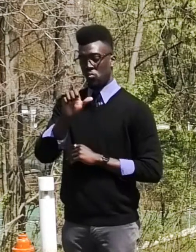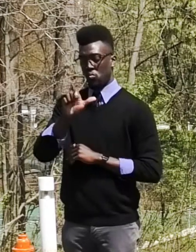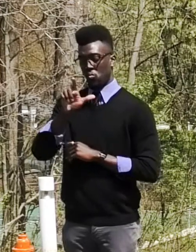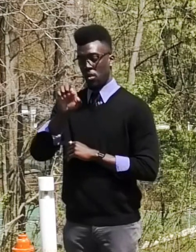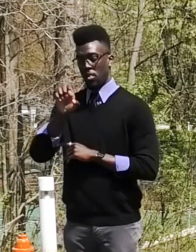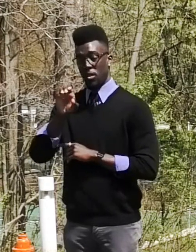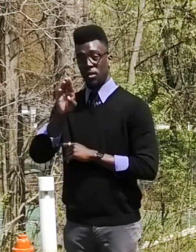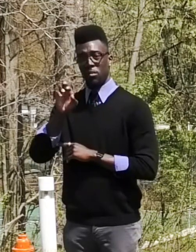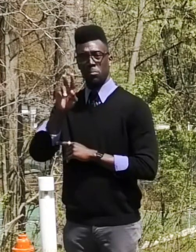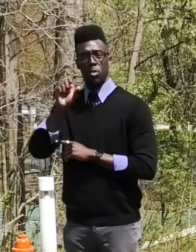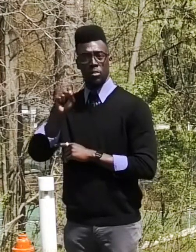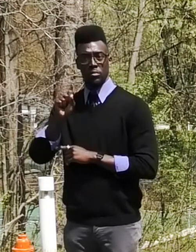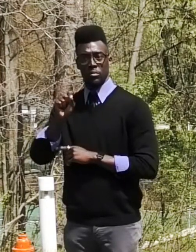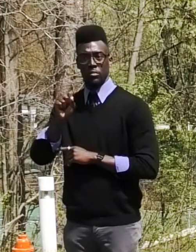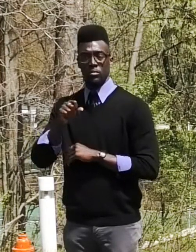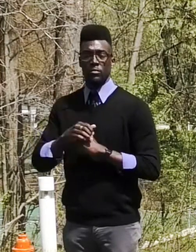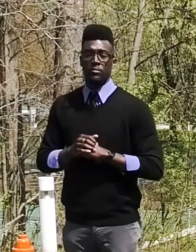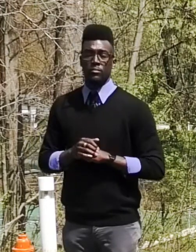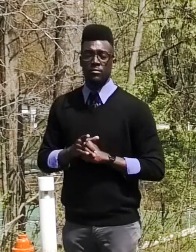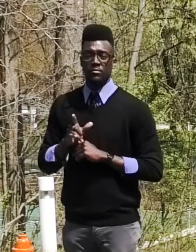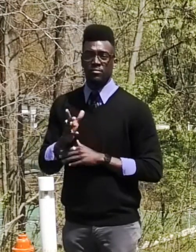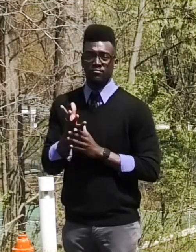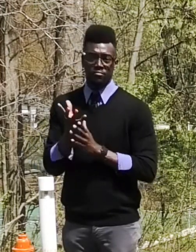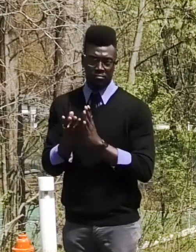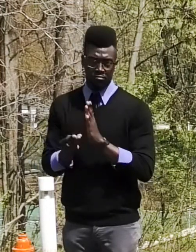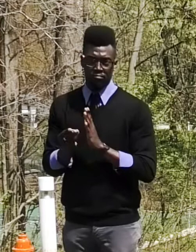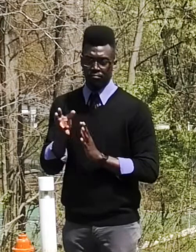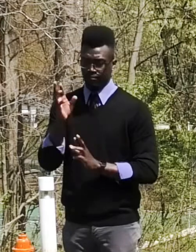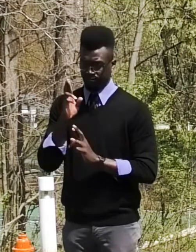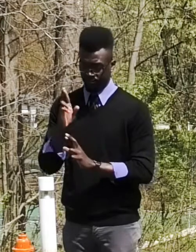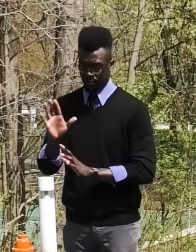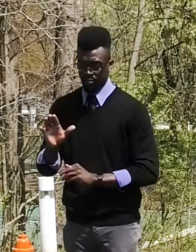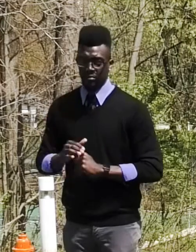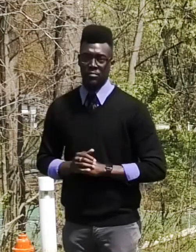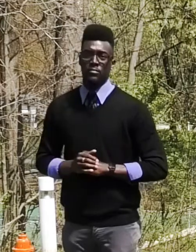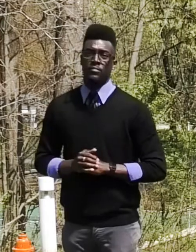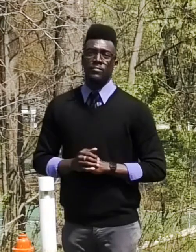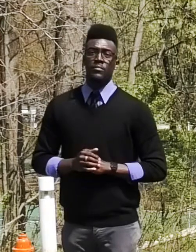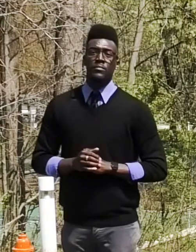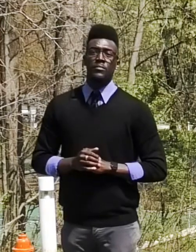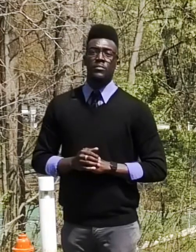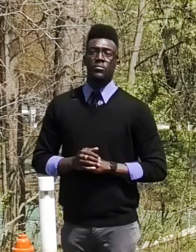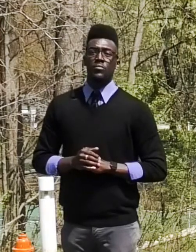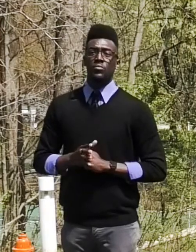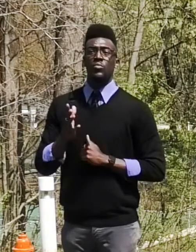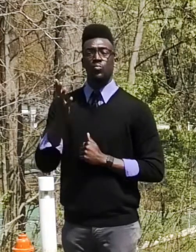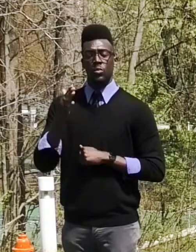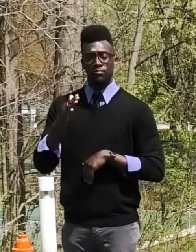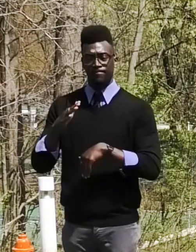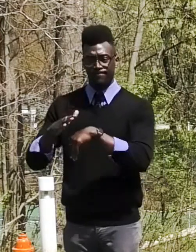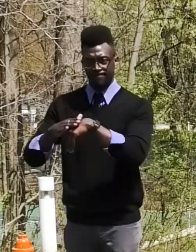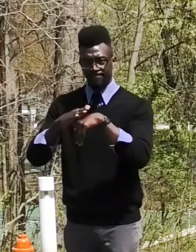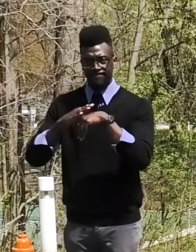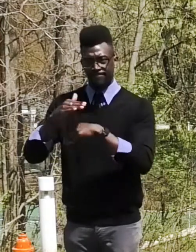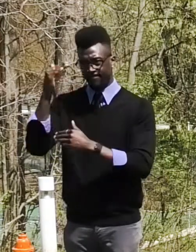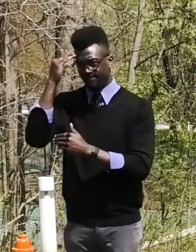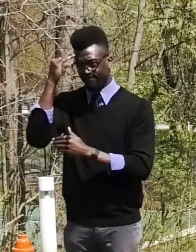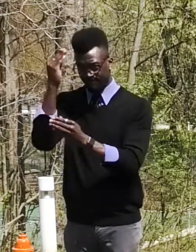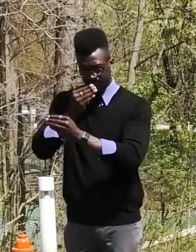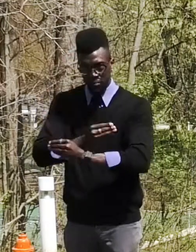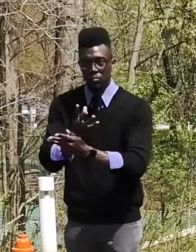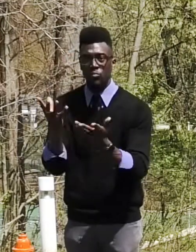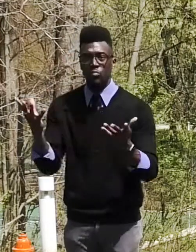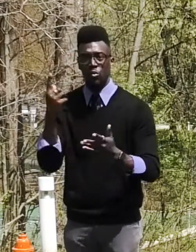Lord rest her soul, and the center here at Everlene Cunningham for raising the public consciousness through their annual Juneteenth